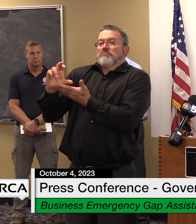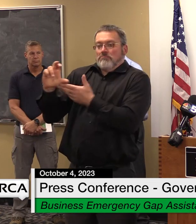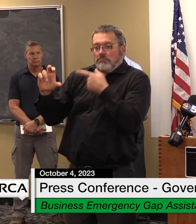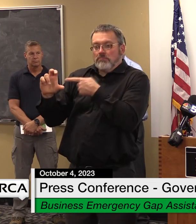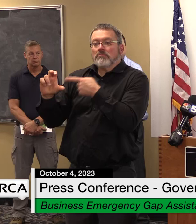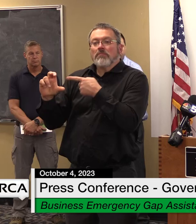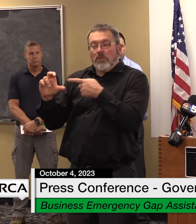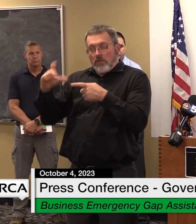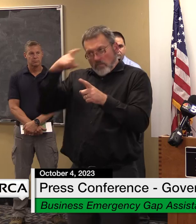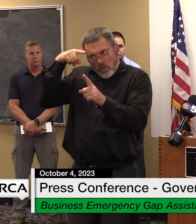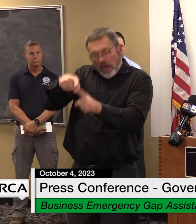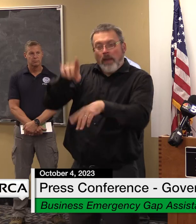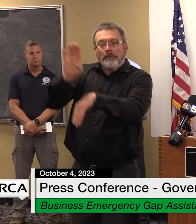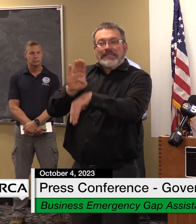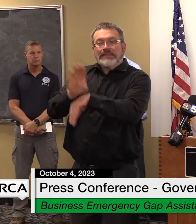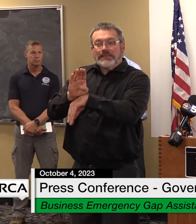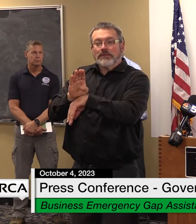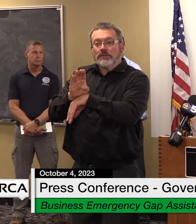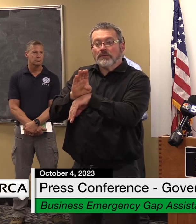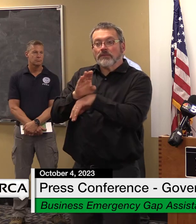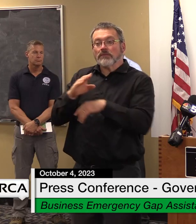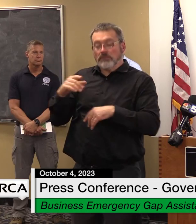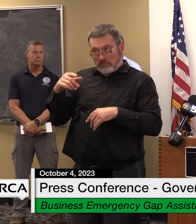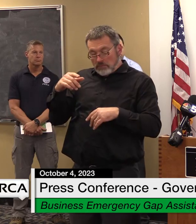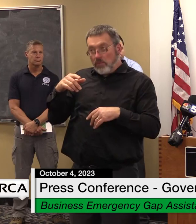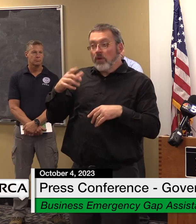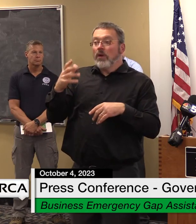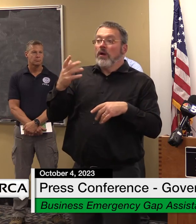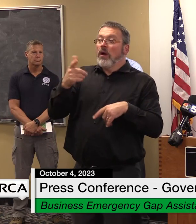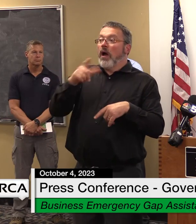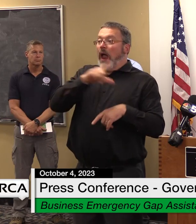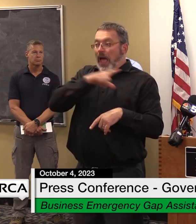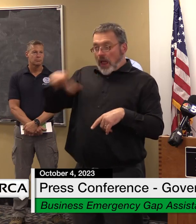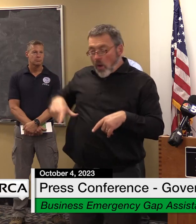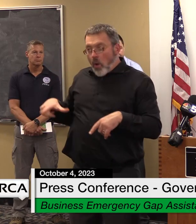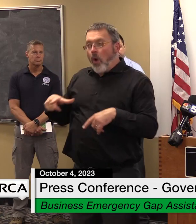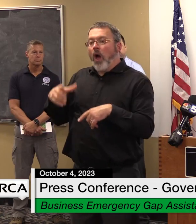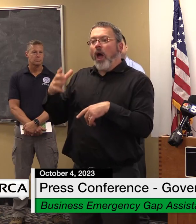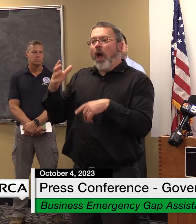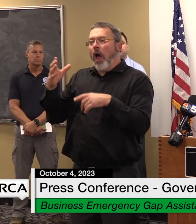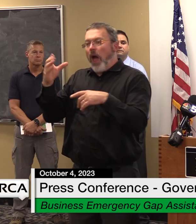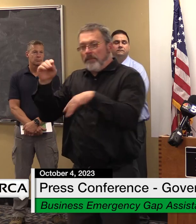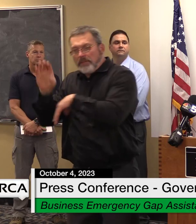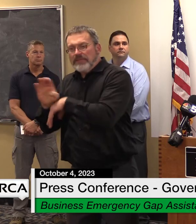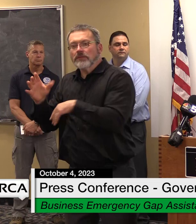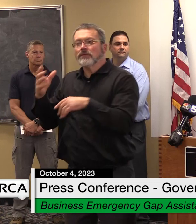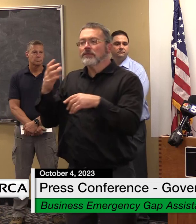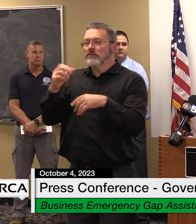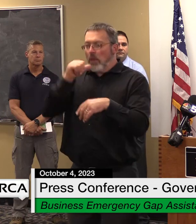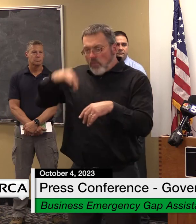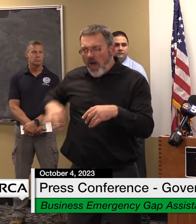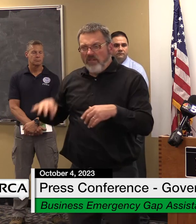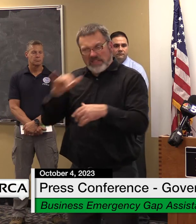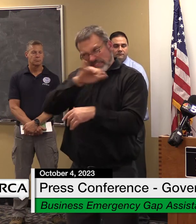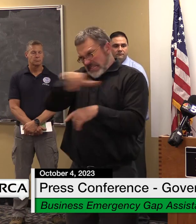and landlords recover from physical damage that they suffered during the summer floods.